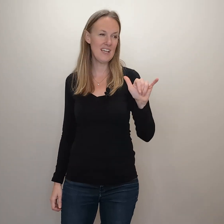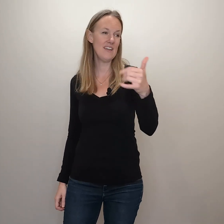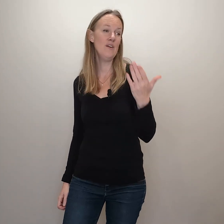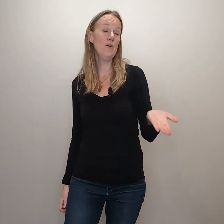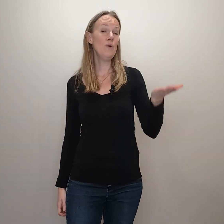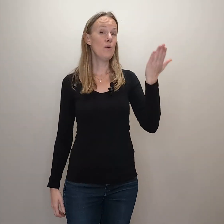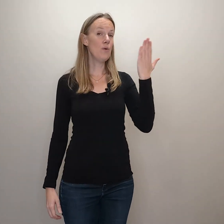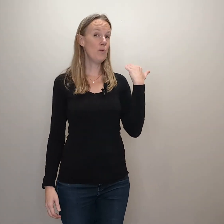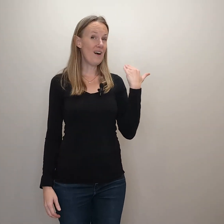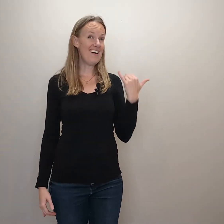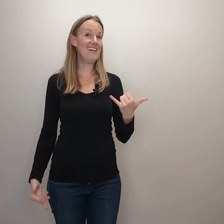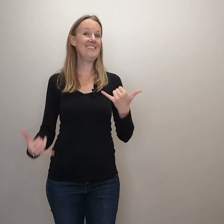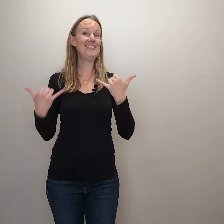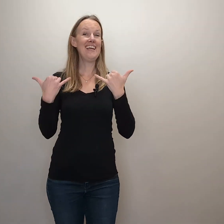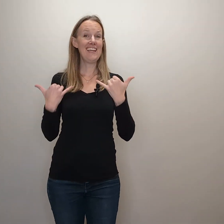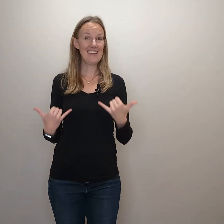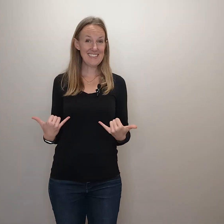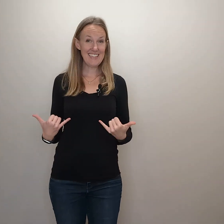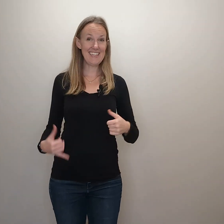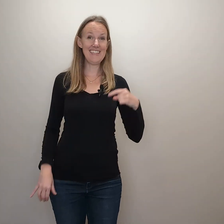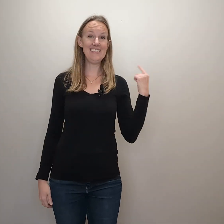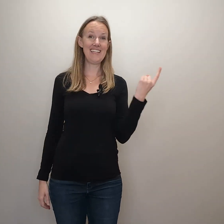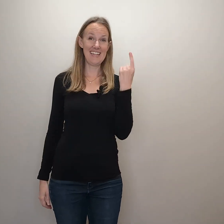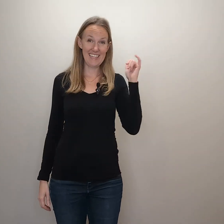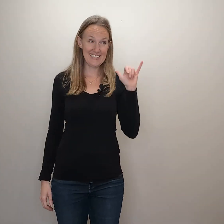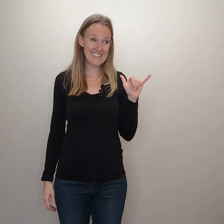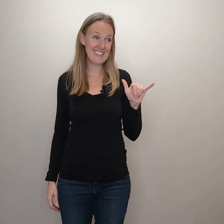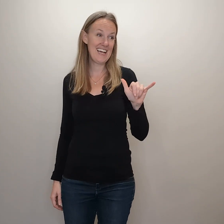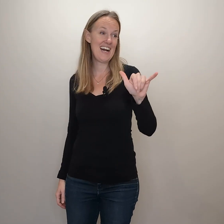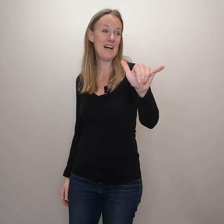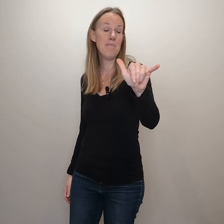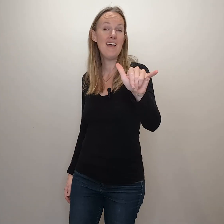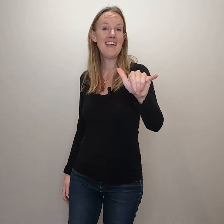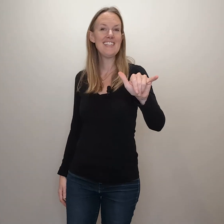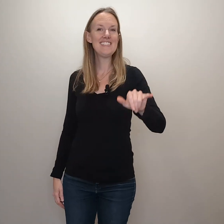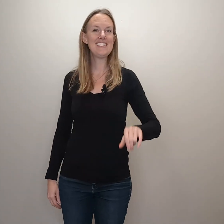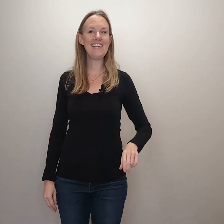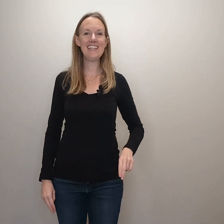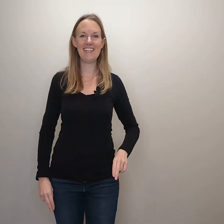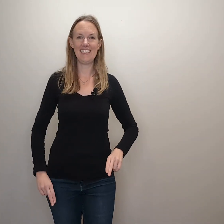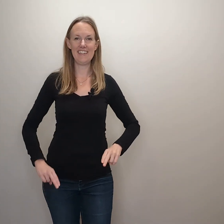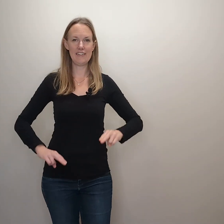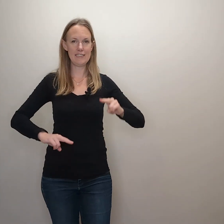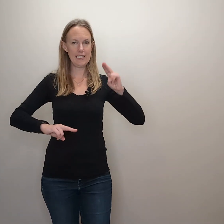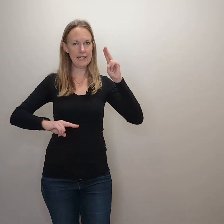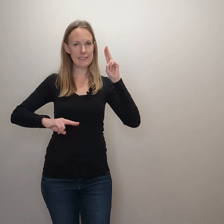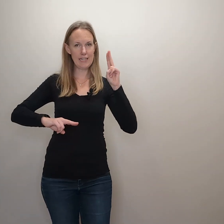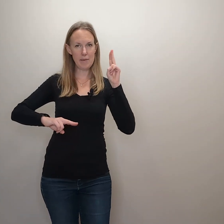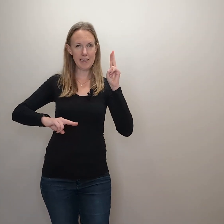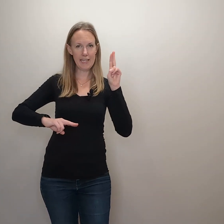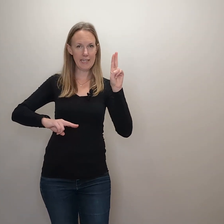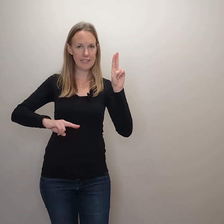Okay, who was and is to come, seated. You're going to take your dominant hand,